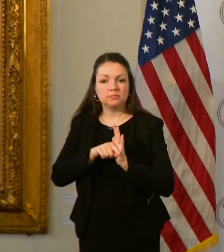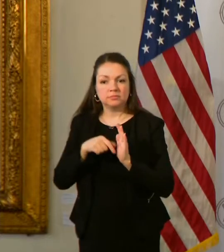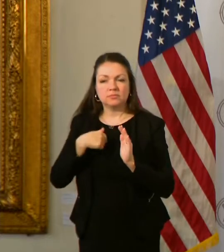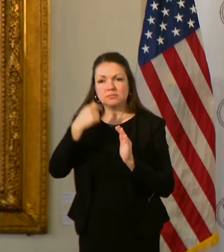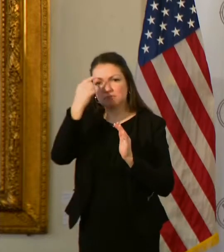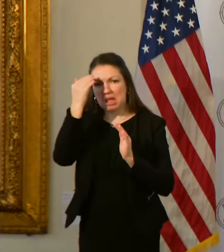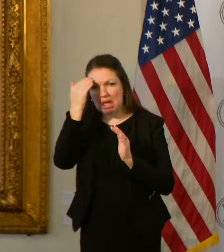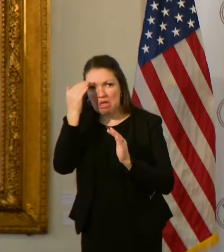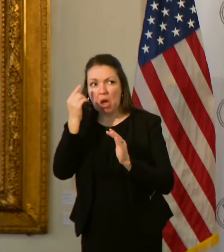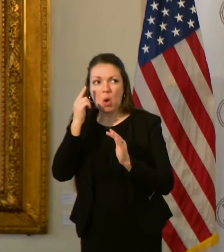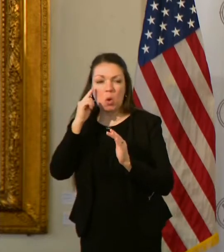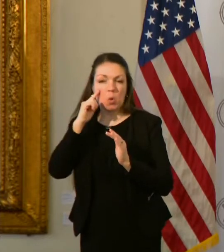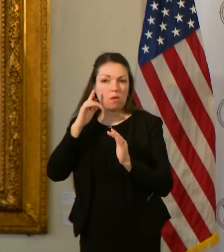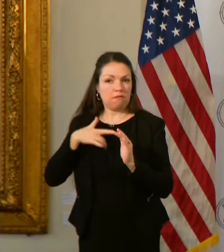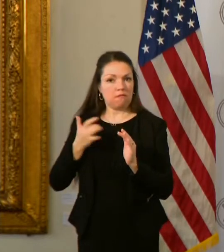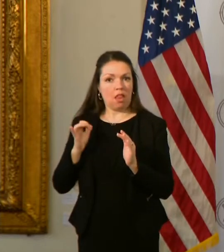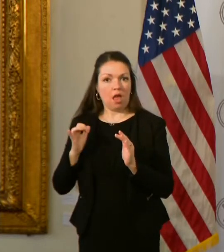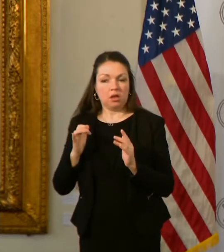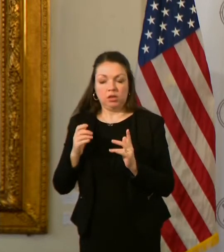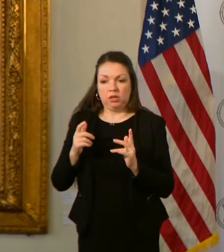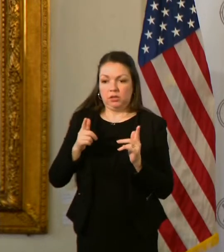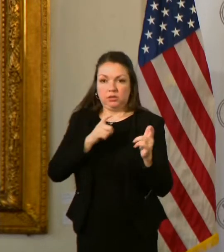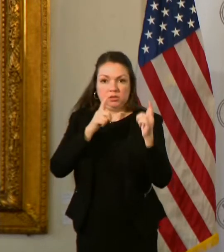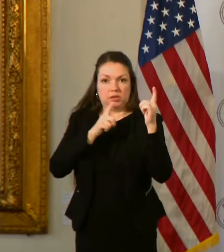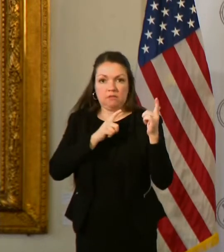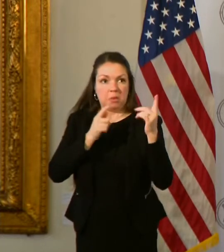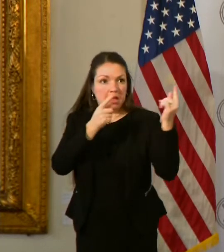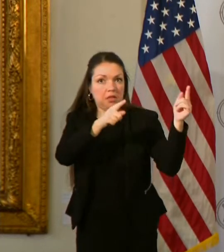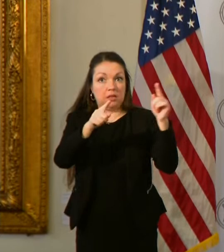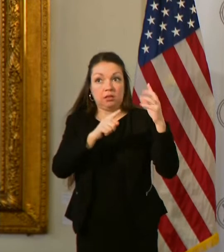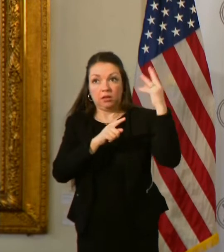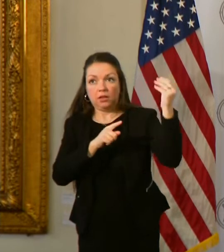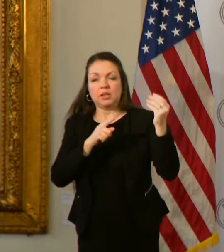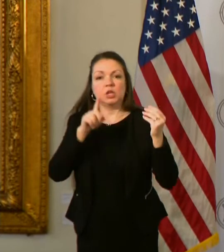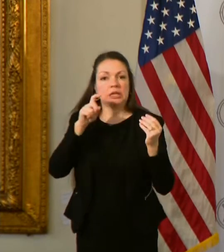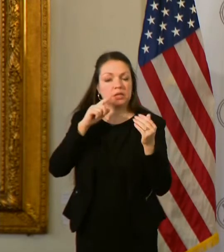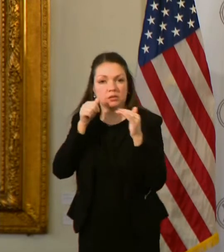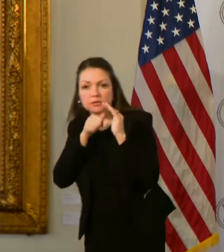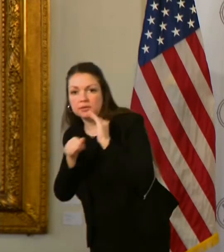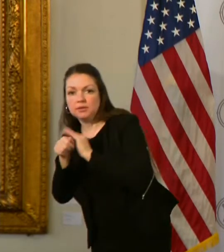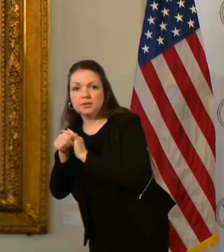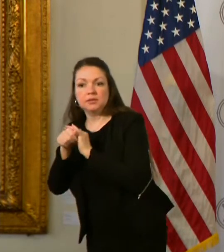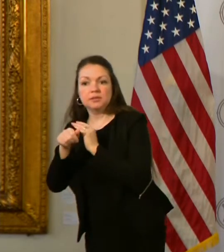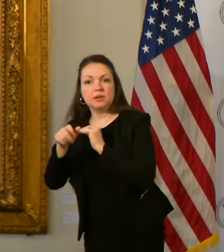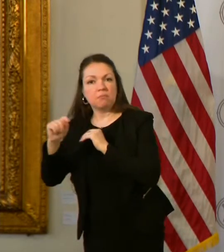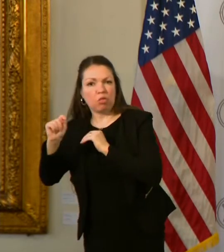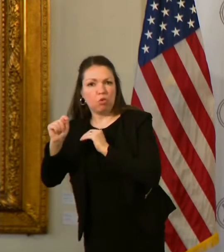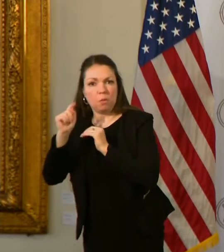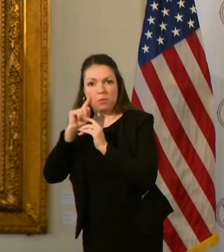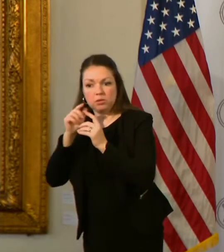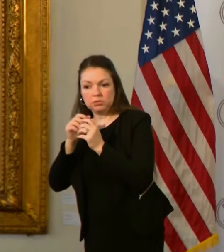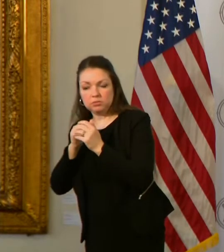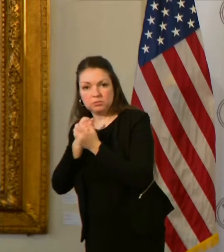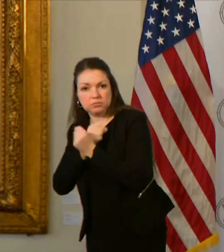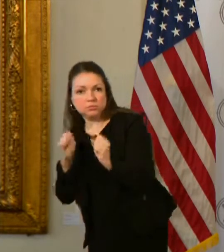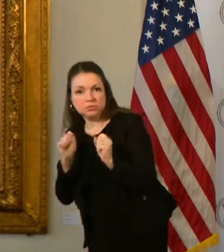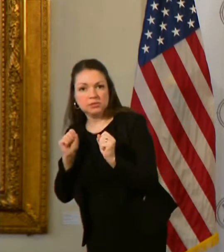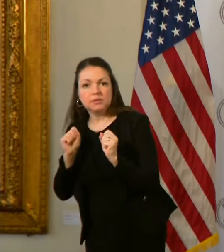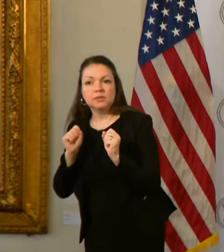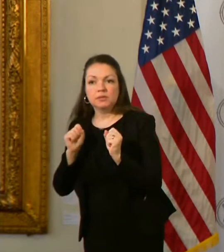shelter in bathtubs when gun violence wreaks out. This is deeply personal to